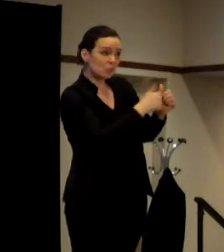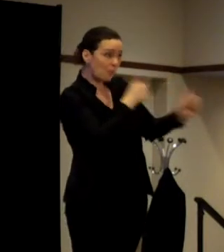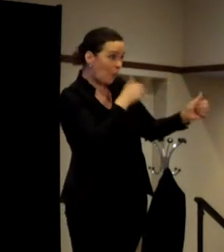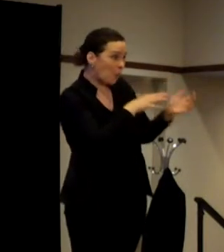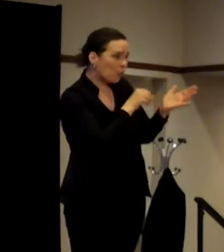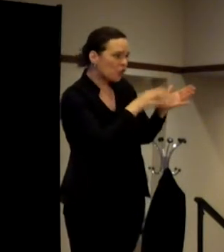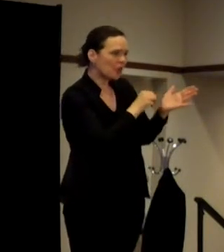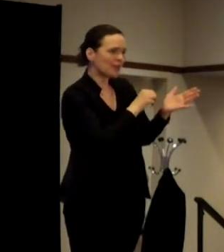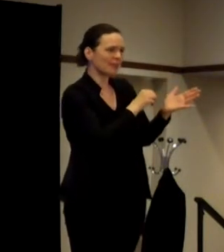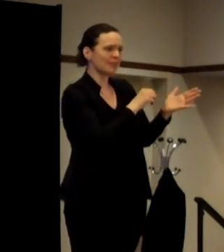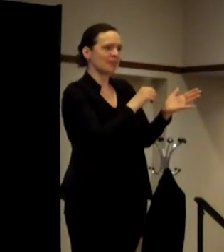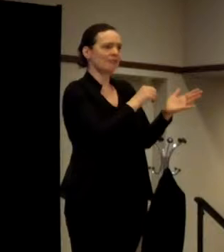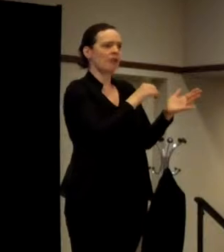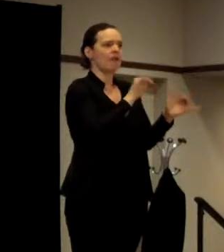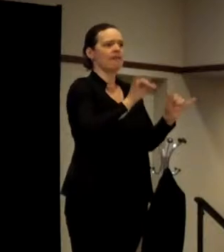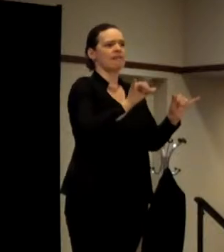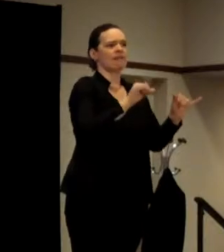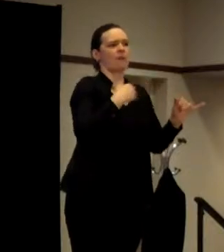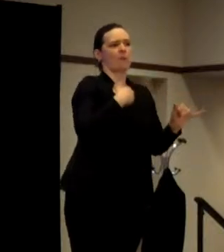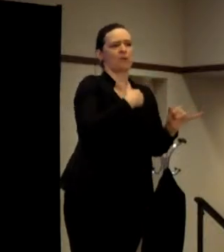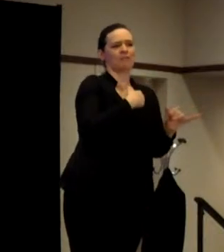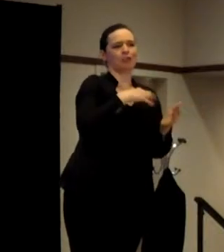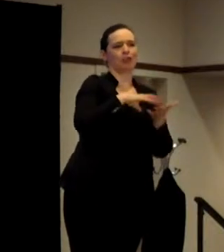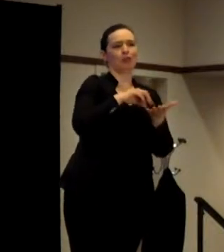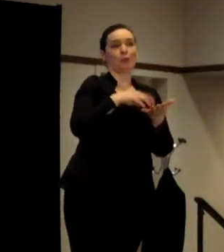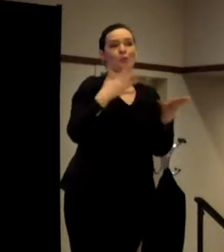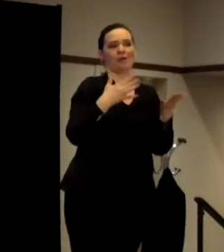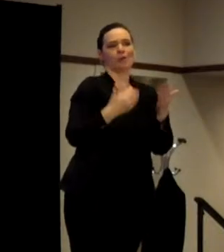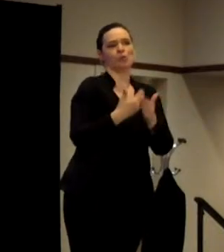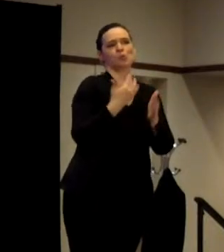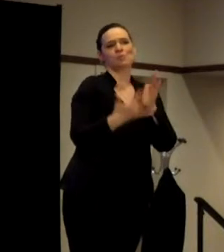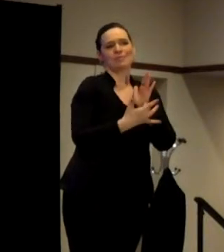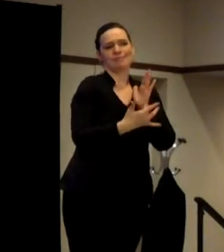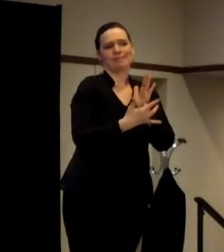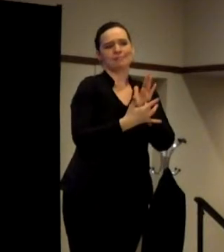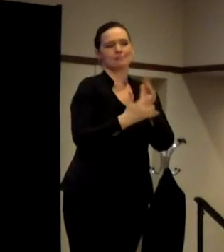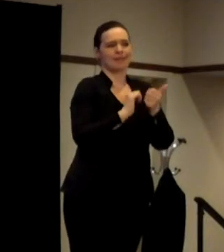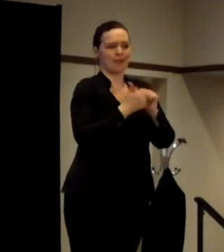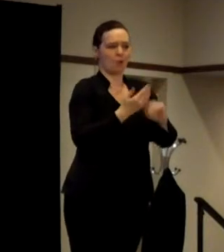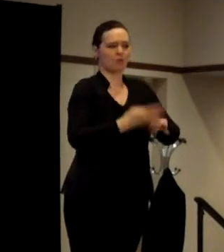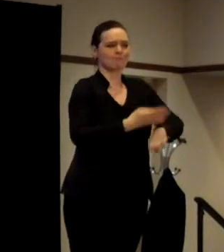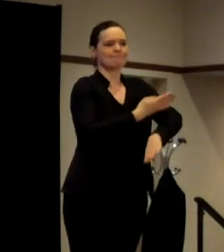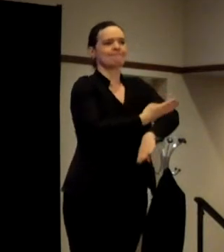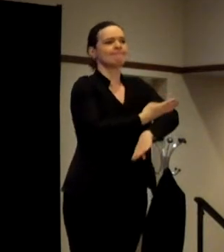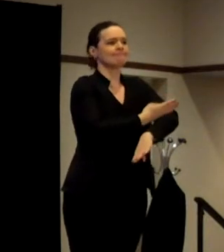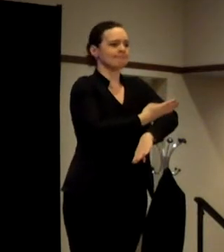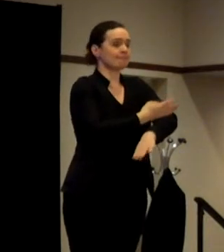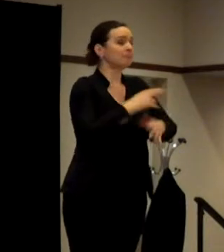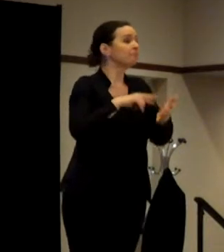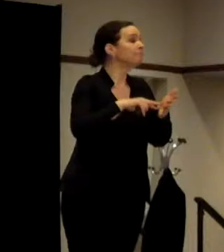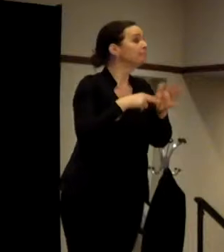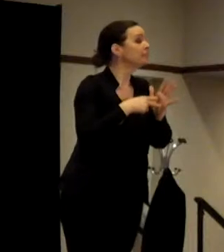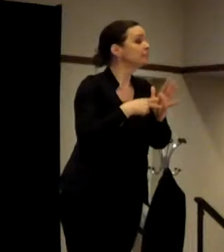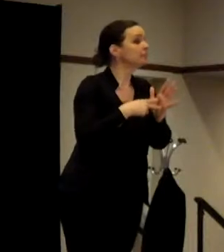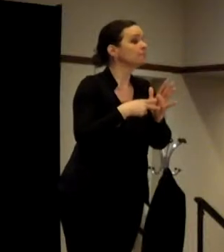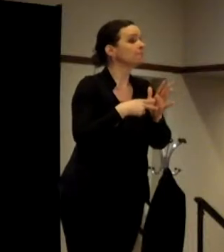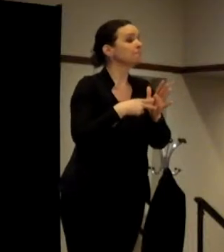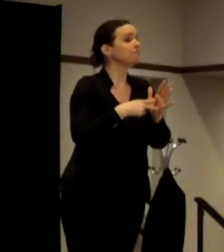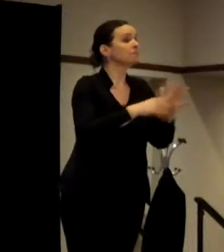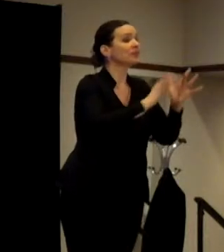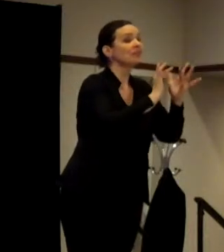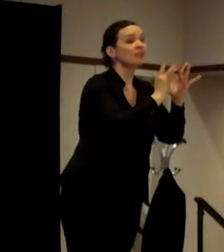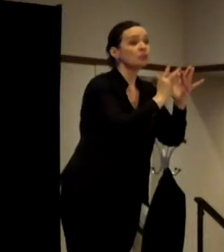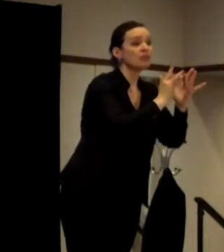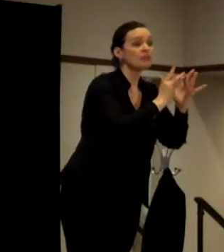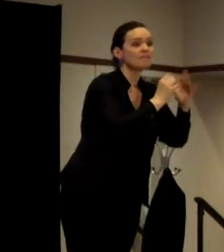that broadband infrastructure probably as critical as any road or bridge now, and so